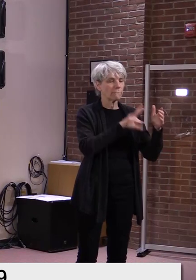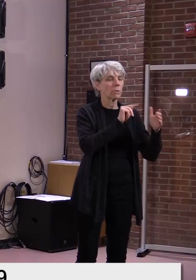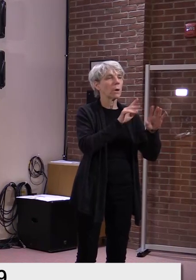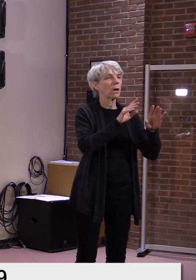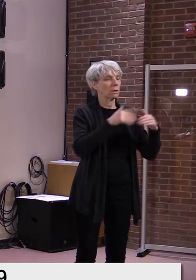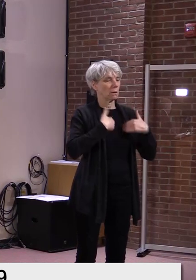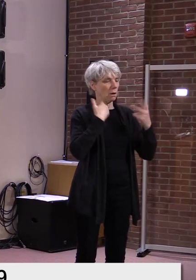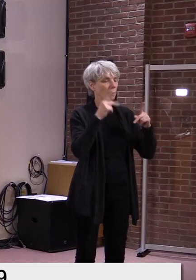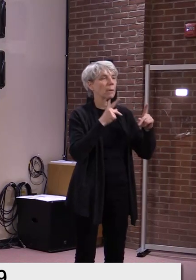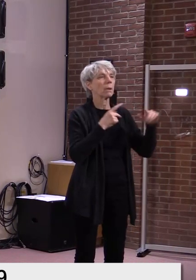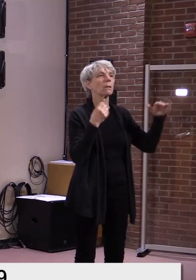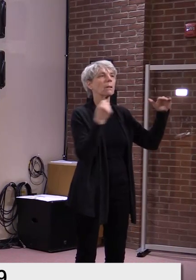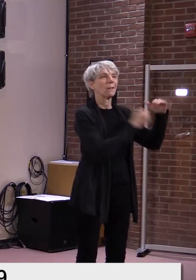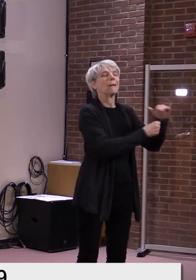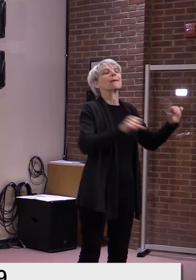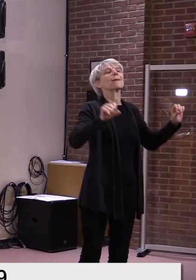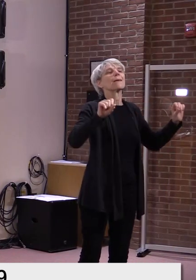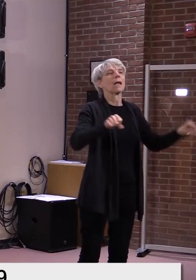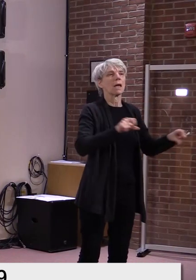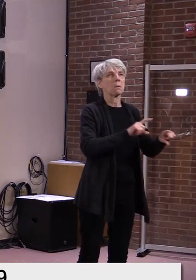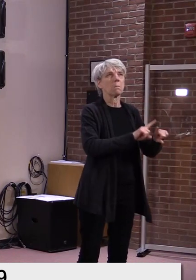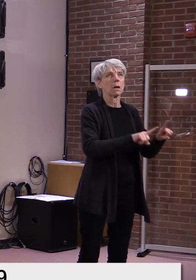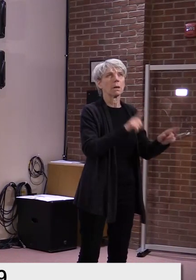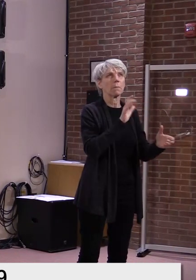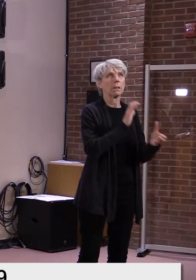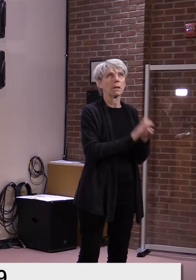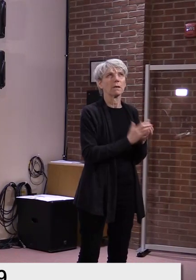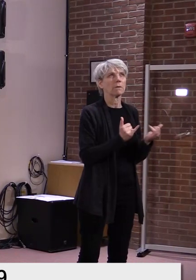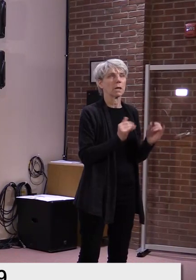have anybody in that facility right now.